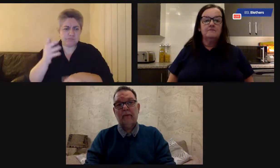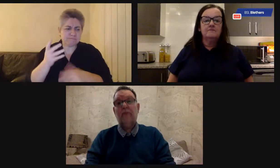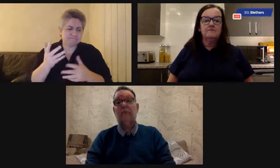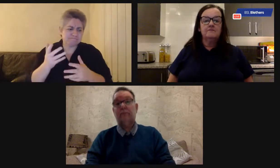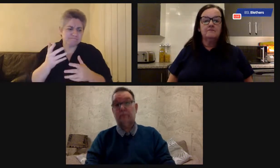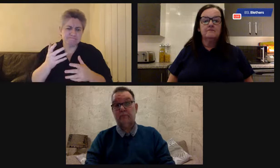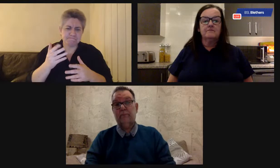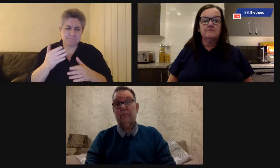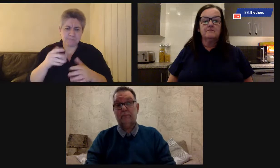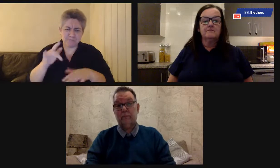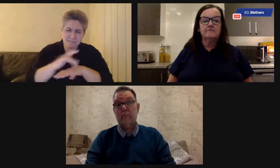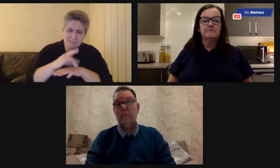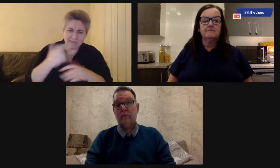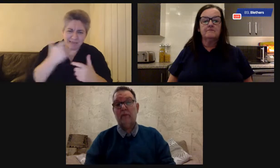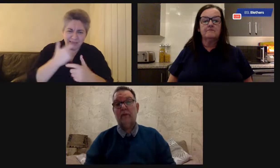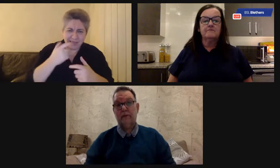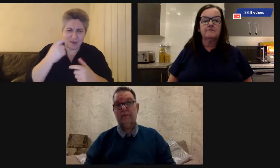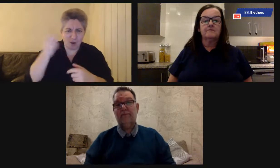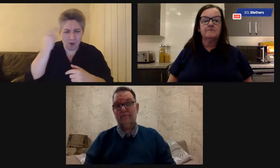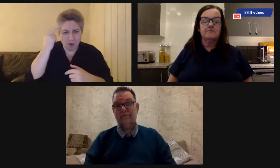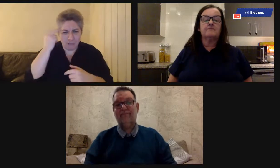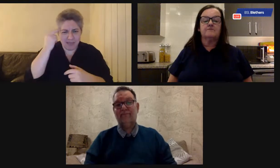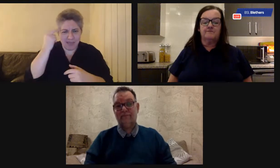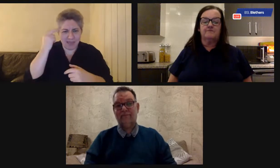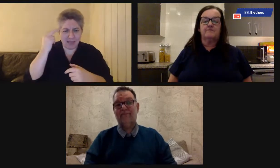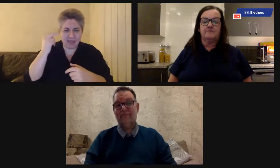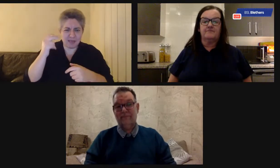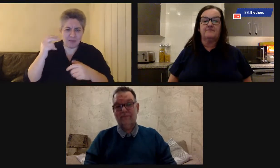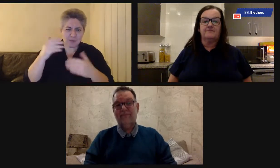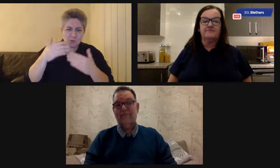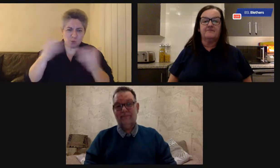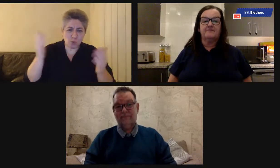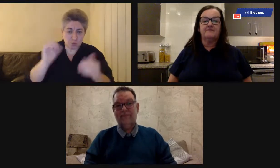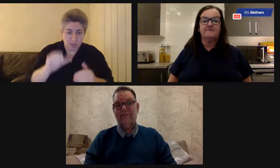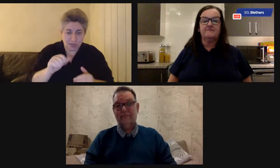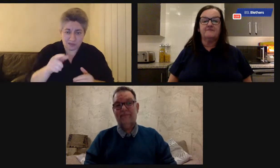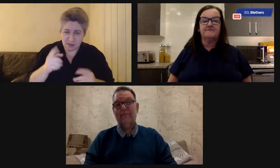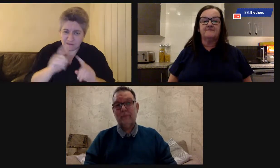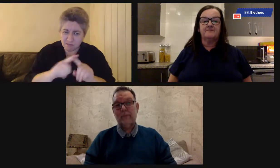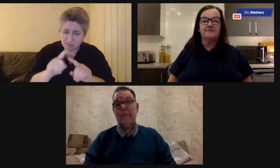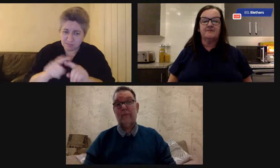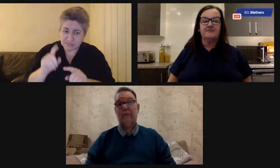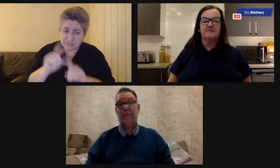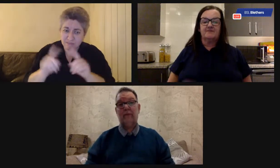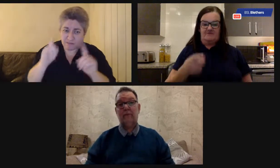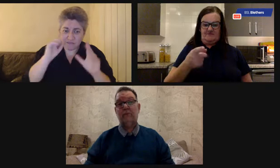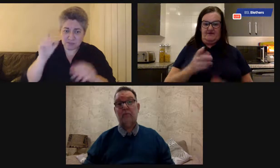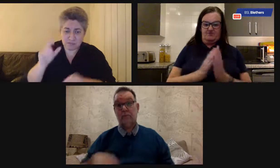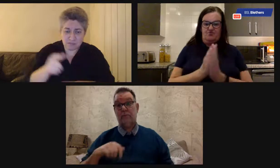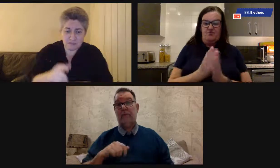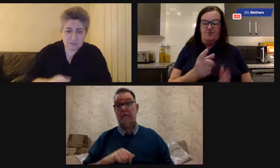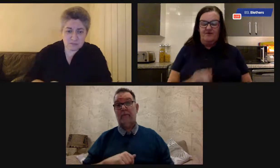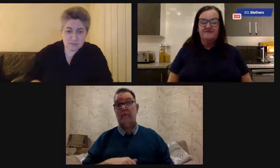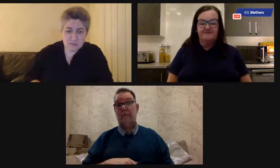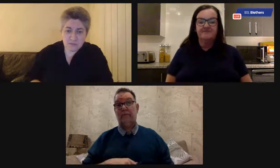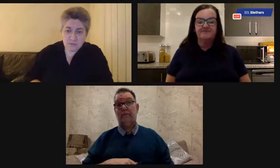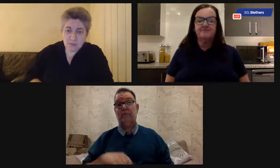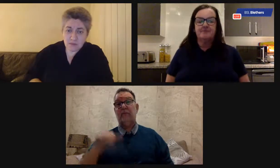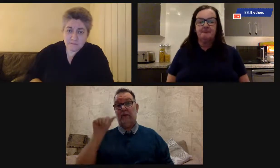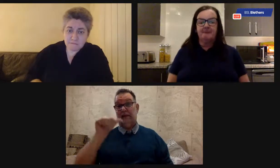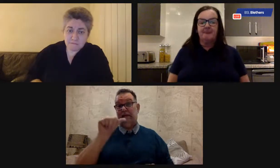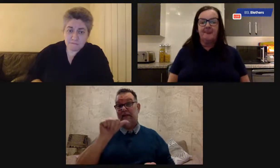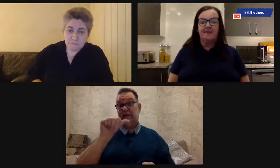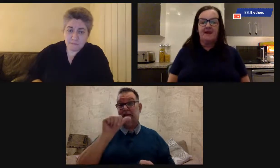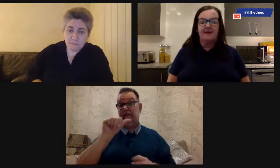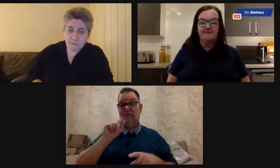some key speakers and things like that, or comedians or people from the theatre just for some entertainment. Is